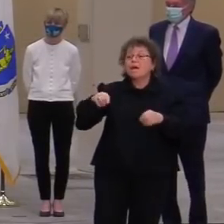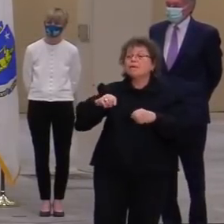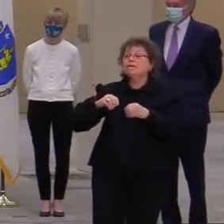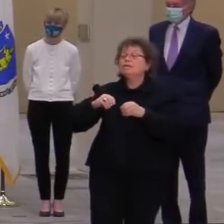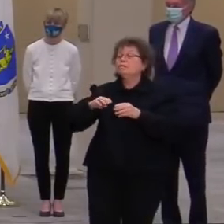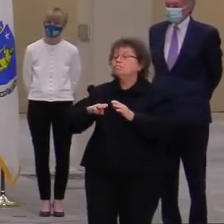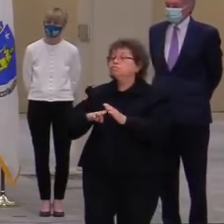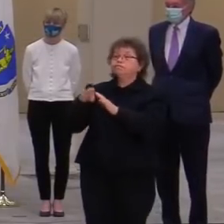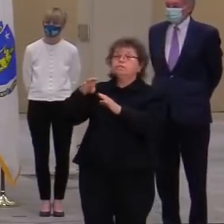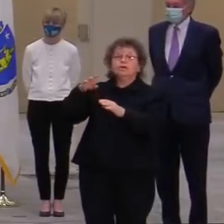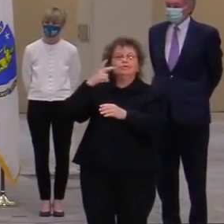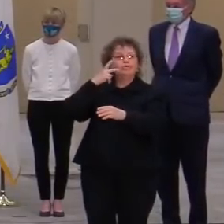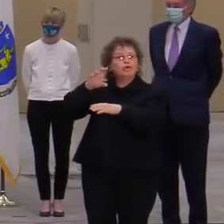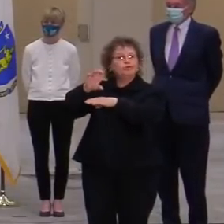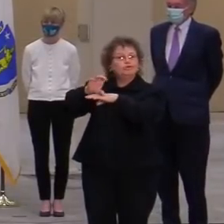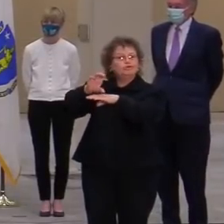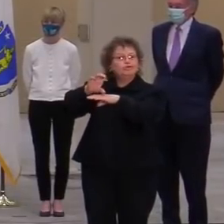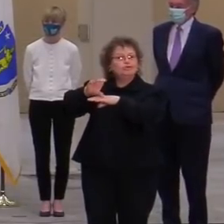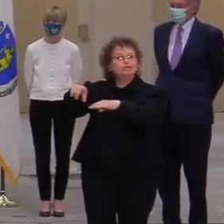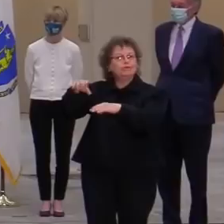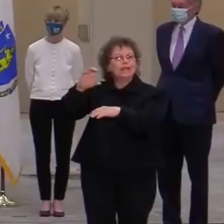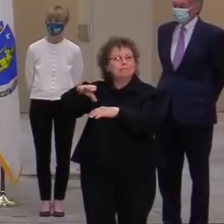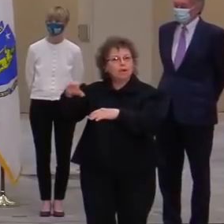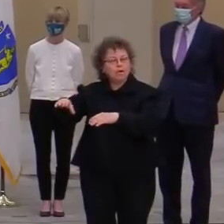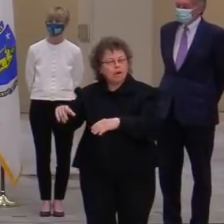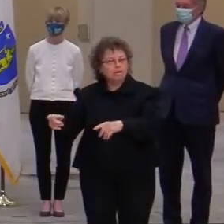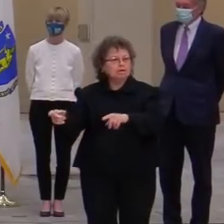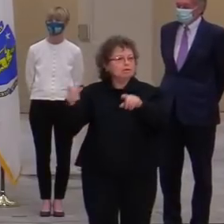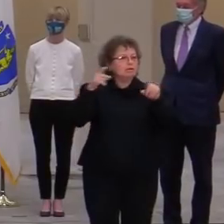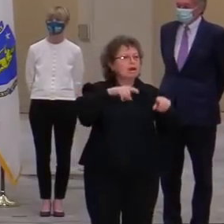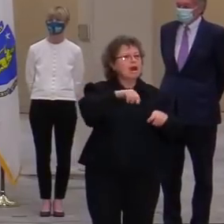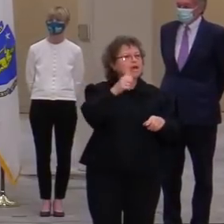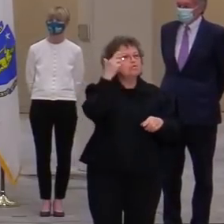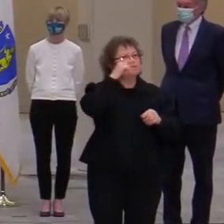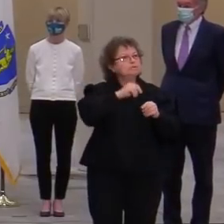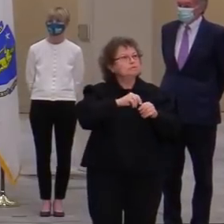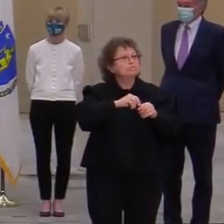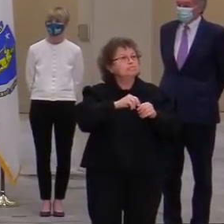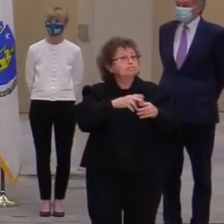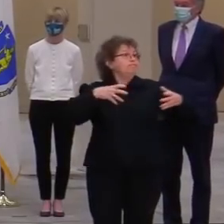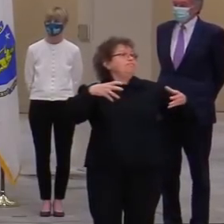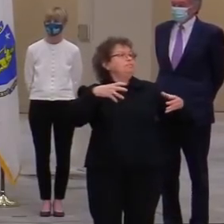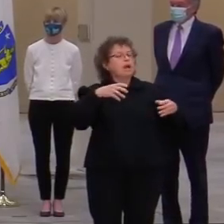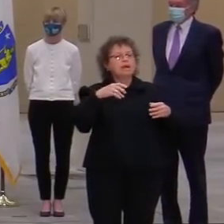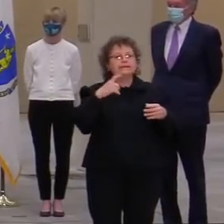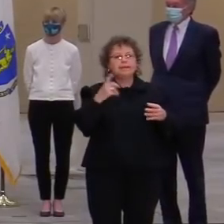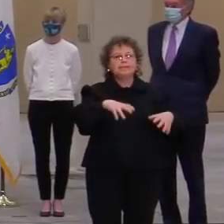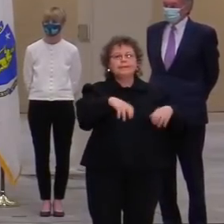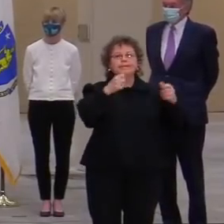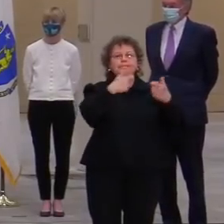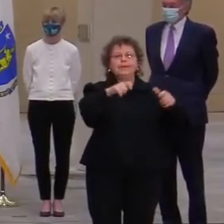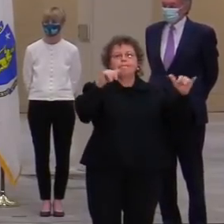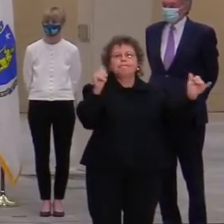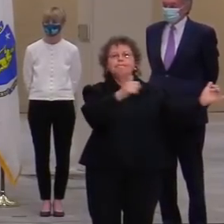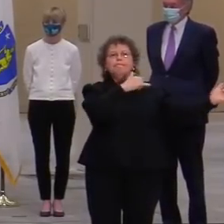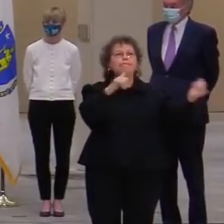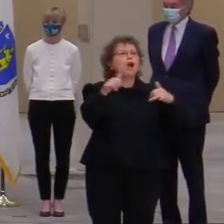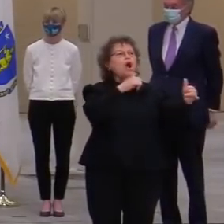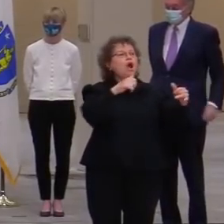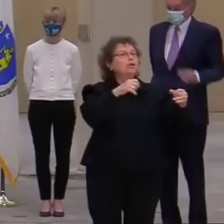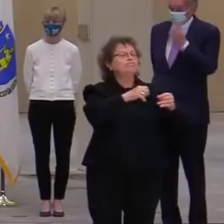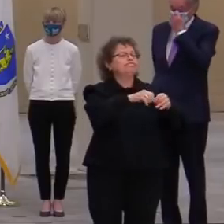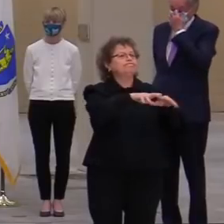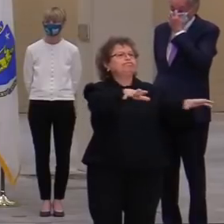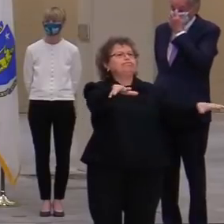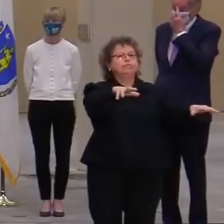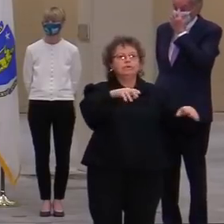in Swampscott, which also got a lot of attention, was a party. But I think part of what's driving this is the the